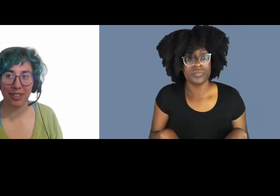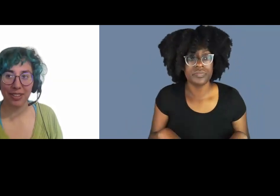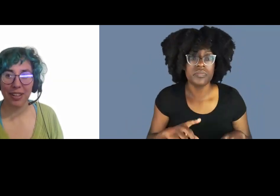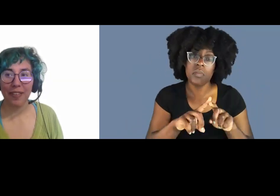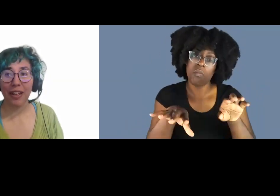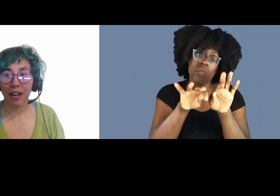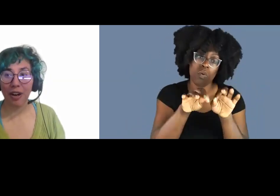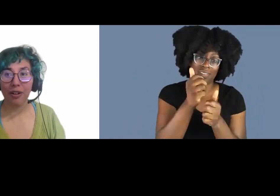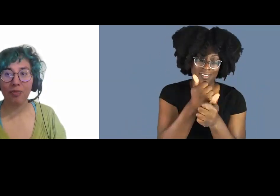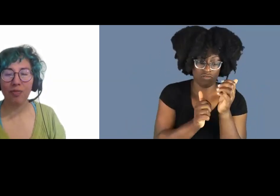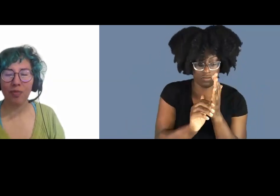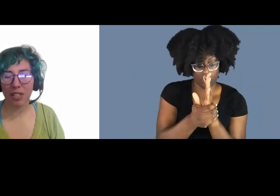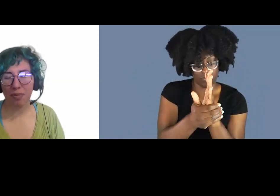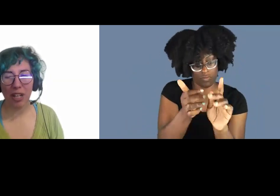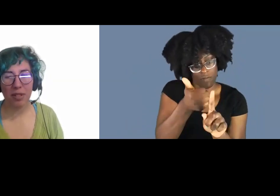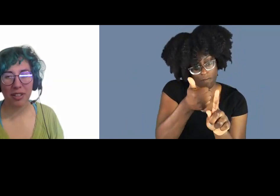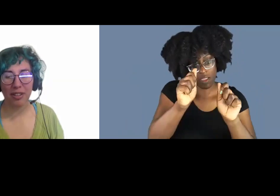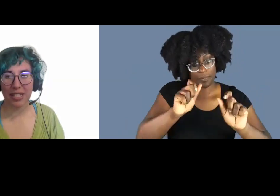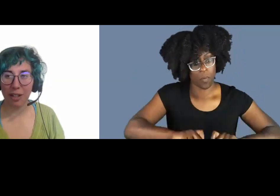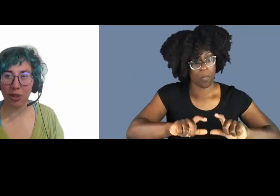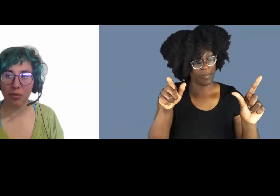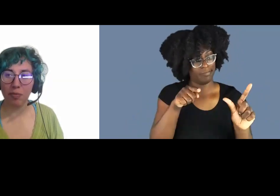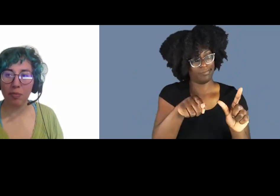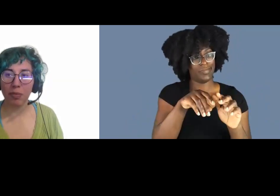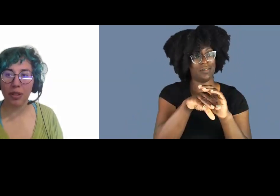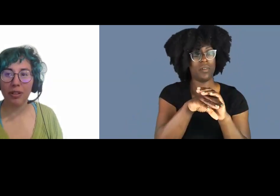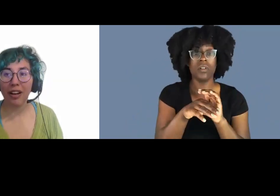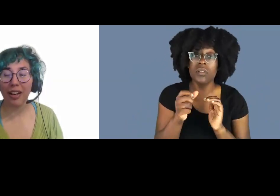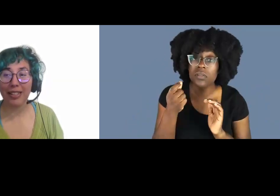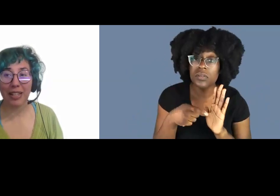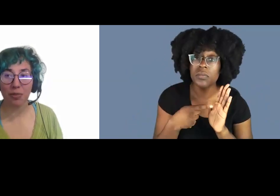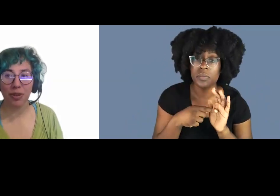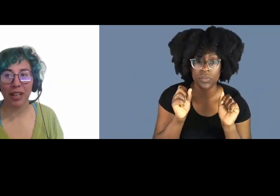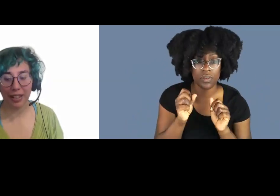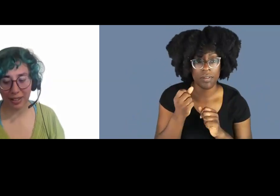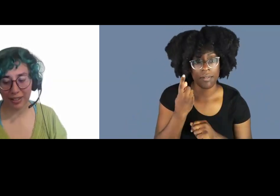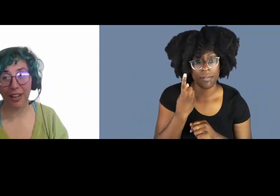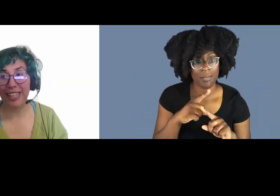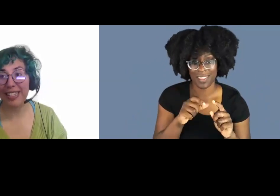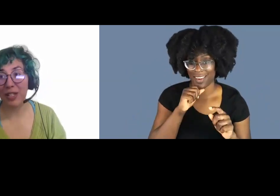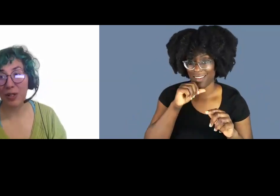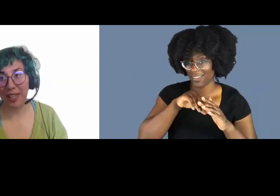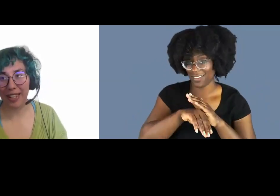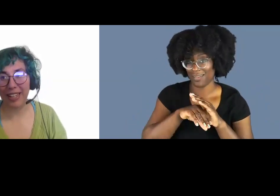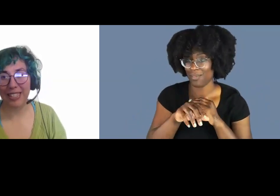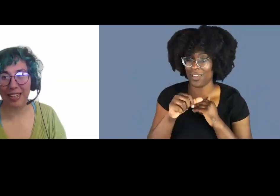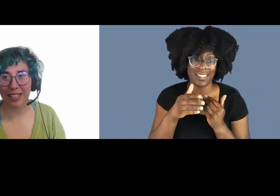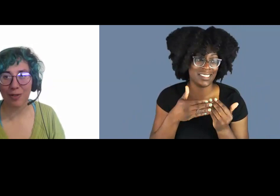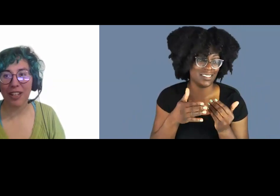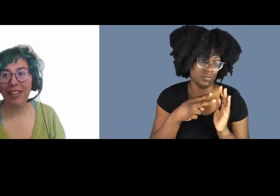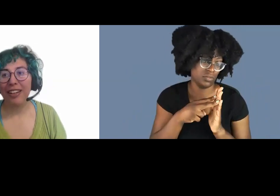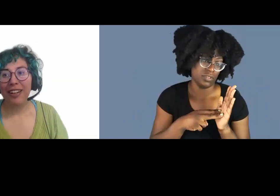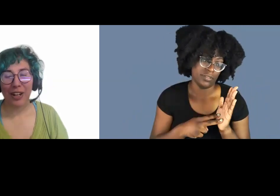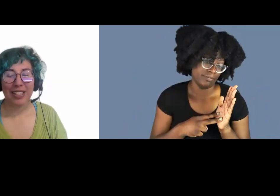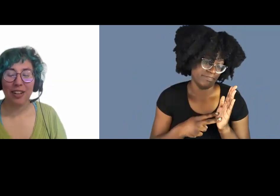accessible. They are sometimes understandable, but not accessible and not easy to read. It